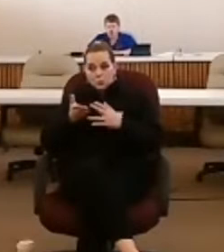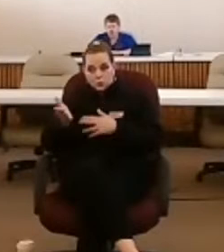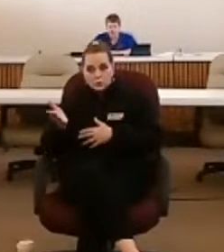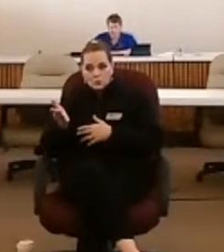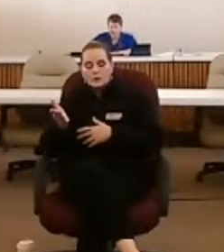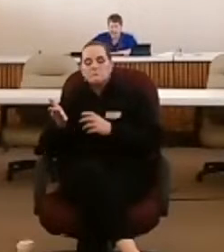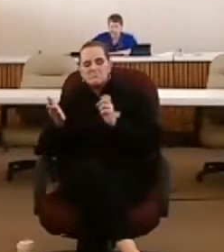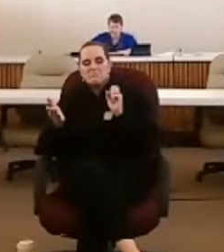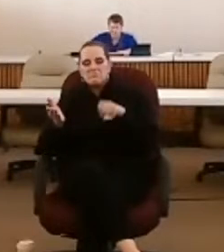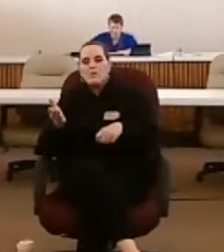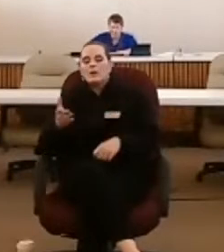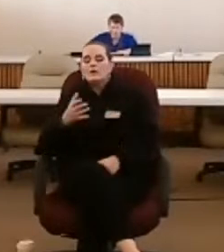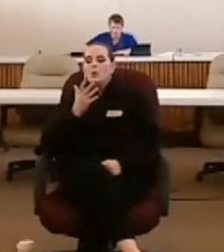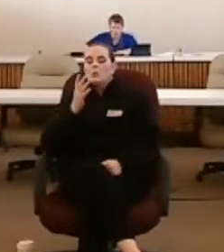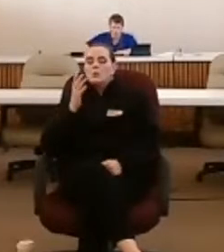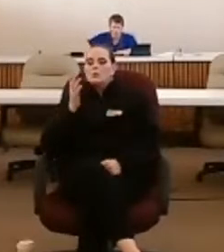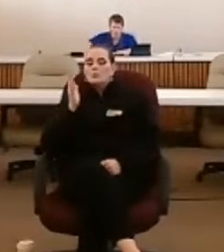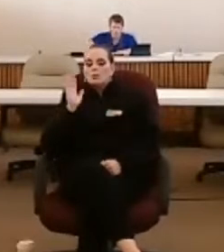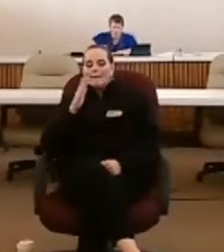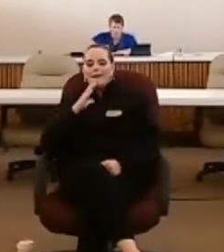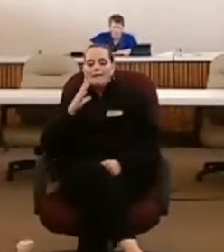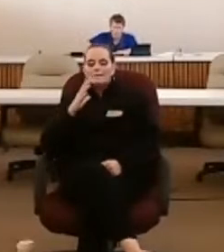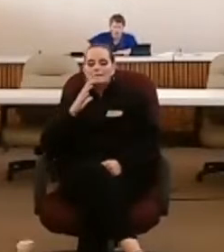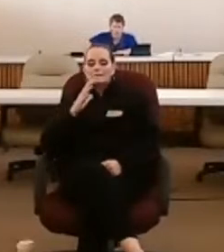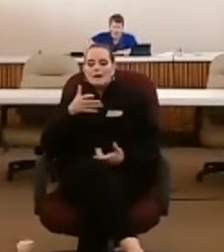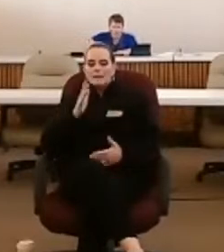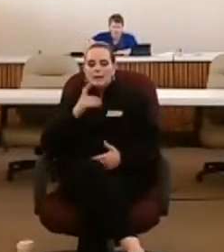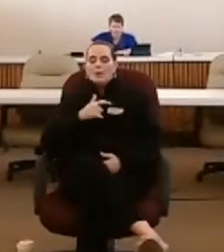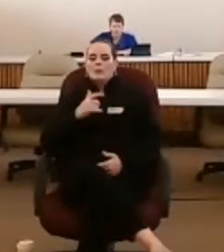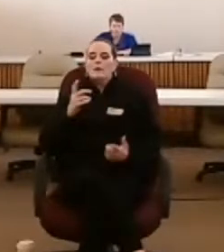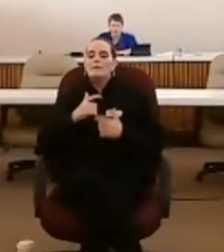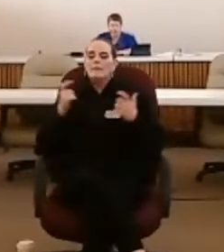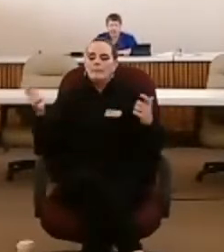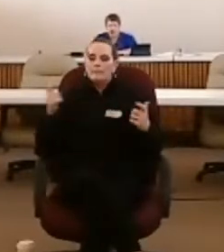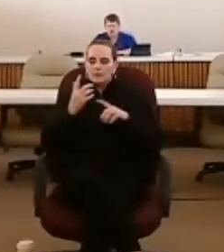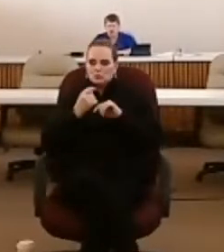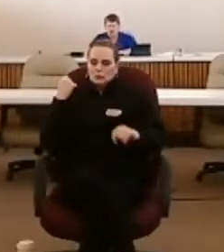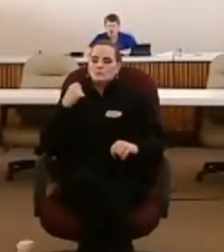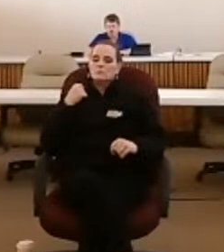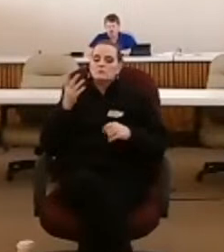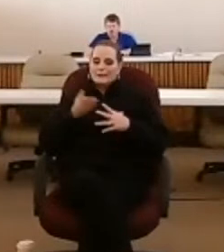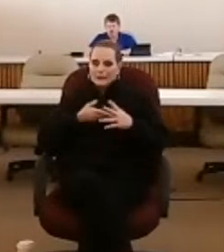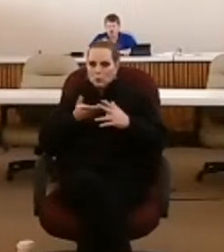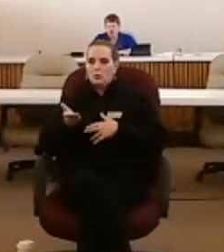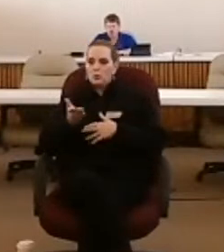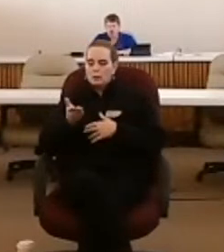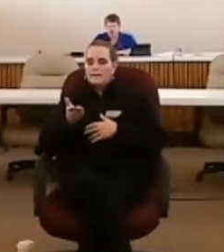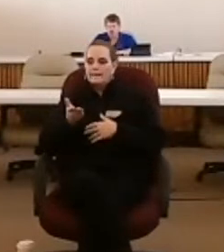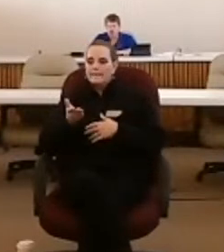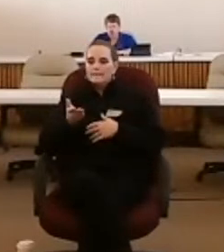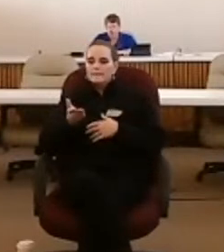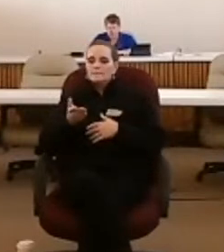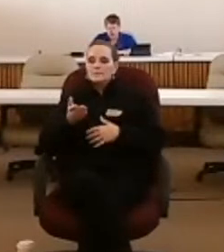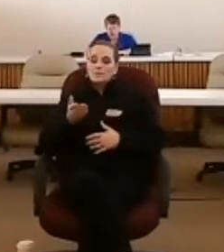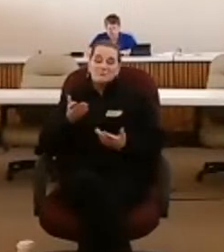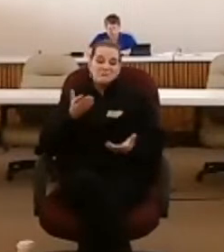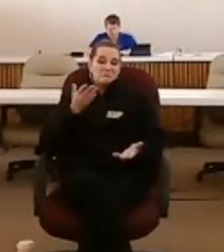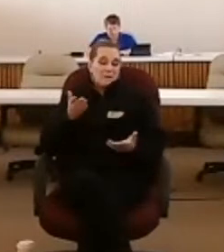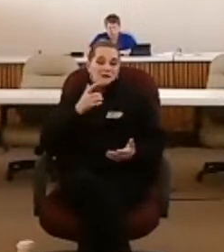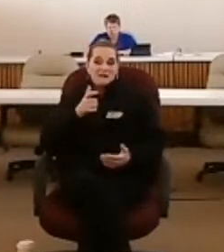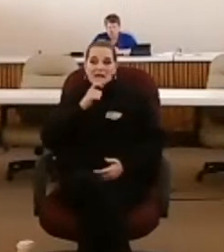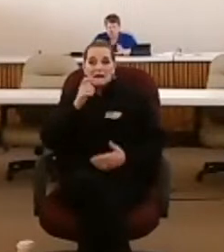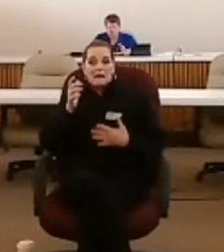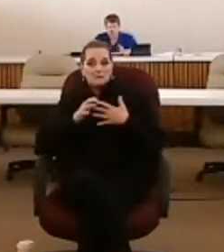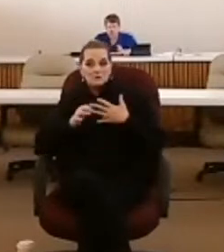so that it allows the larger vehicles to bypass. Right. So it sounds like that might be an